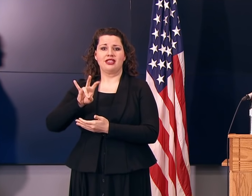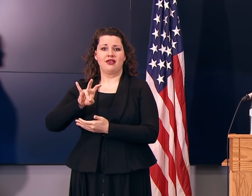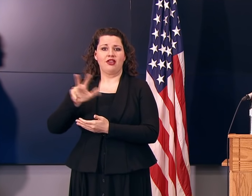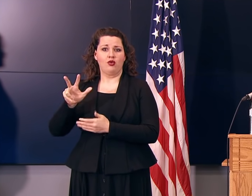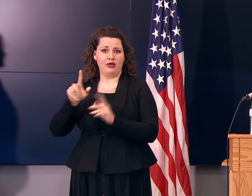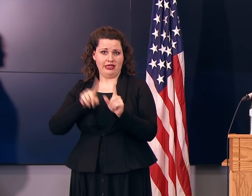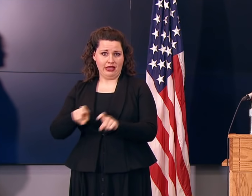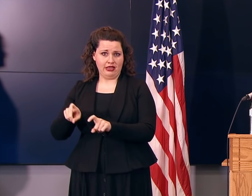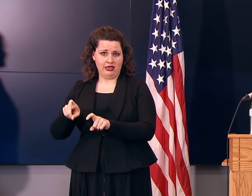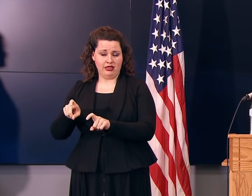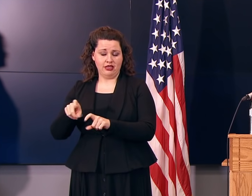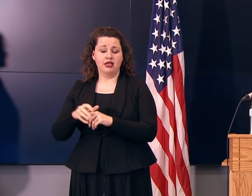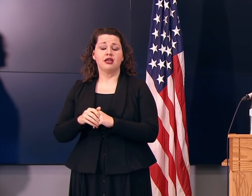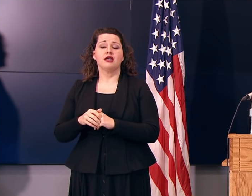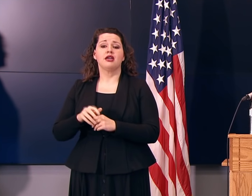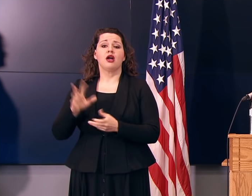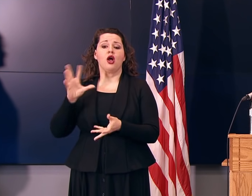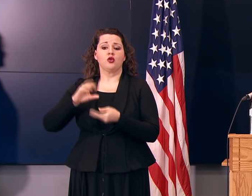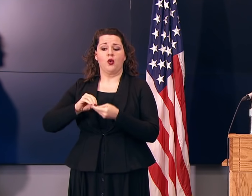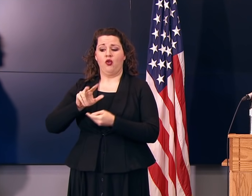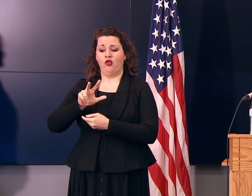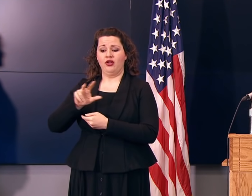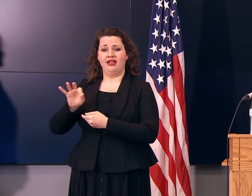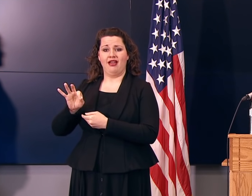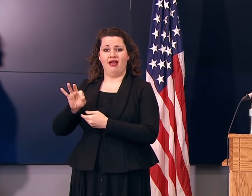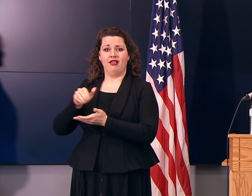1,673 tests. A total of